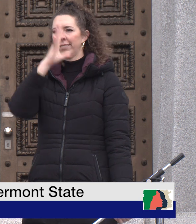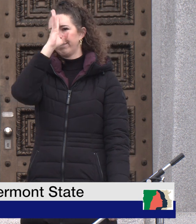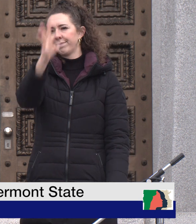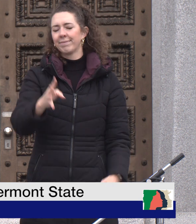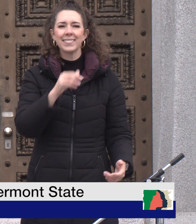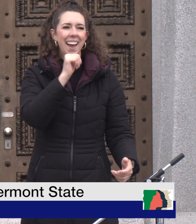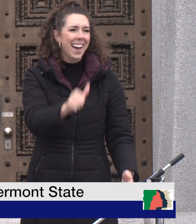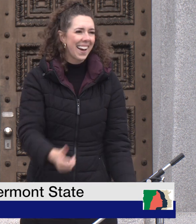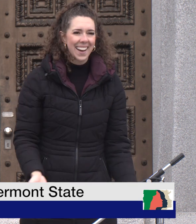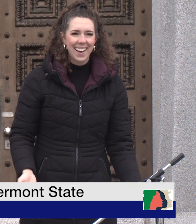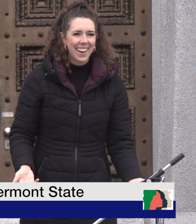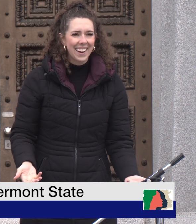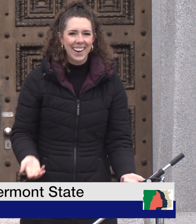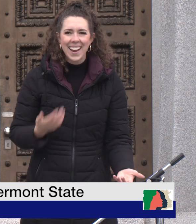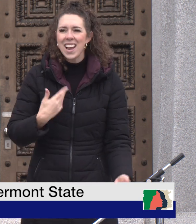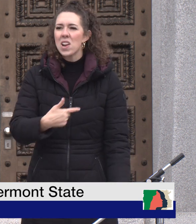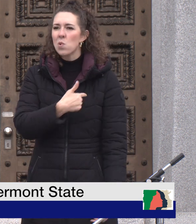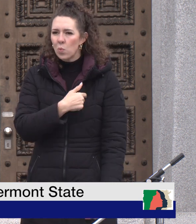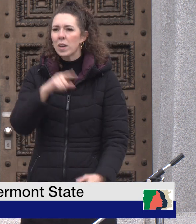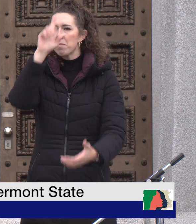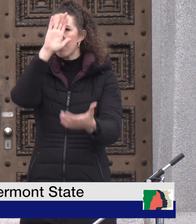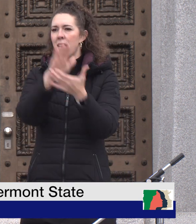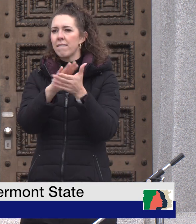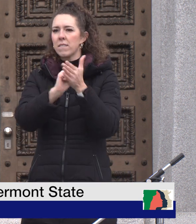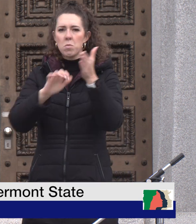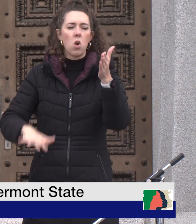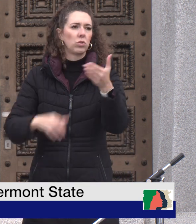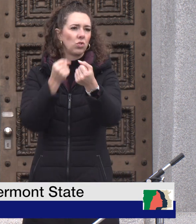We believe in abortion.